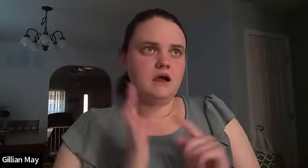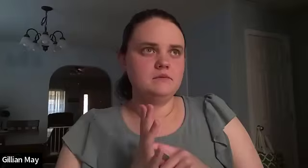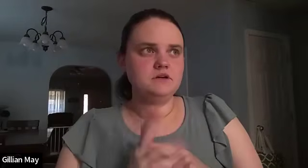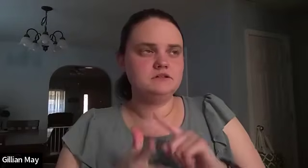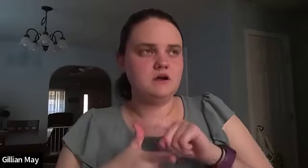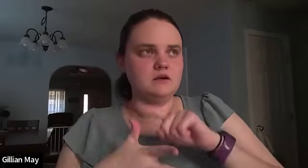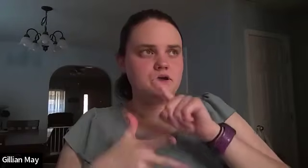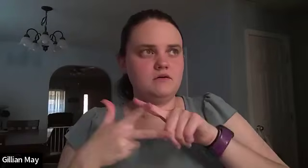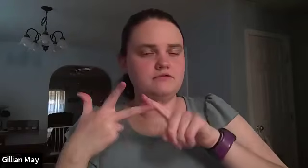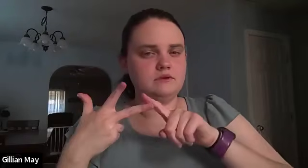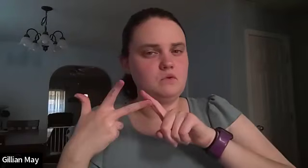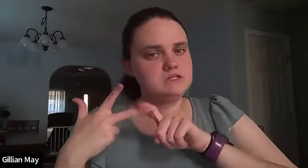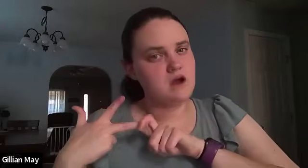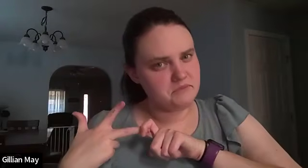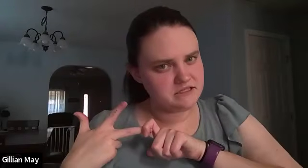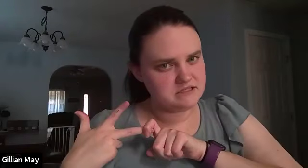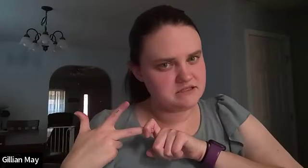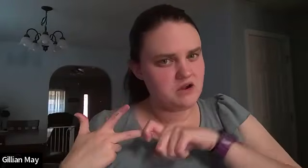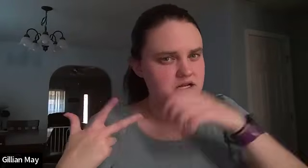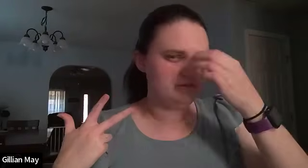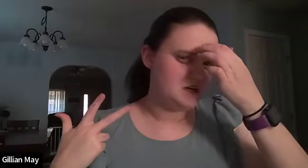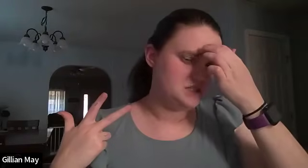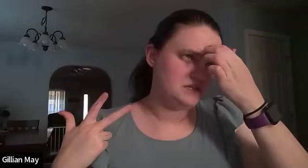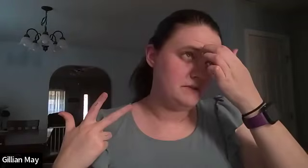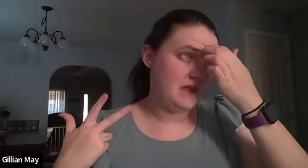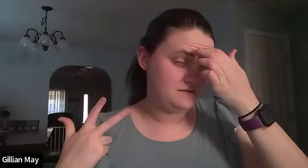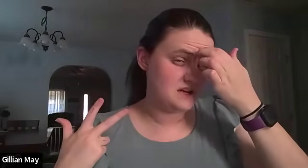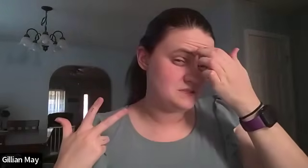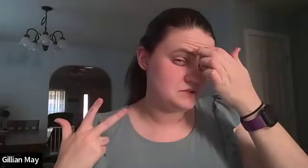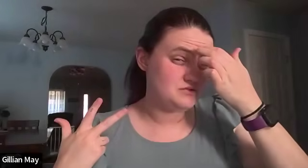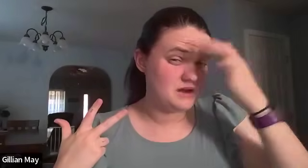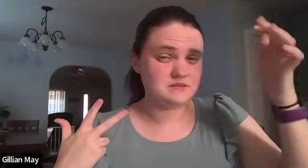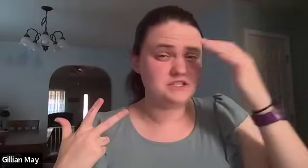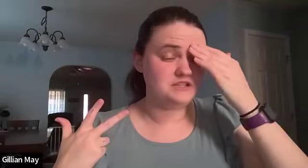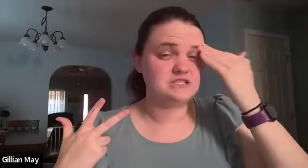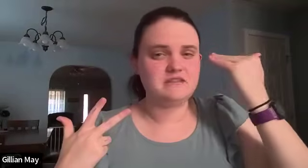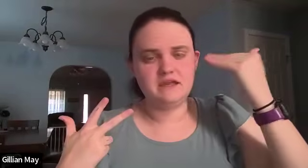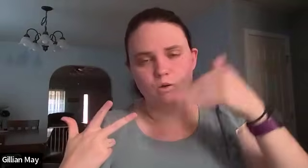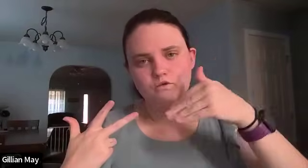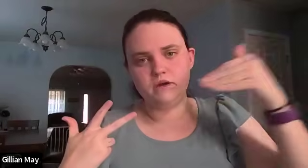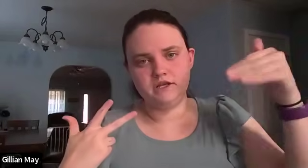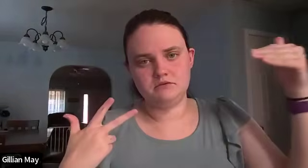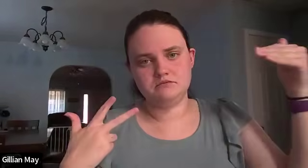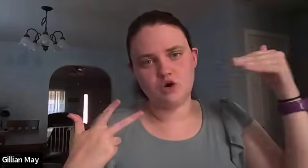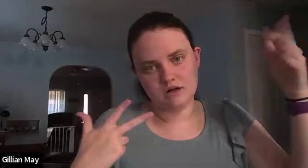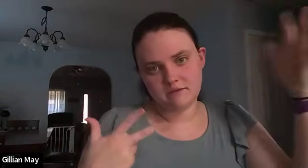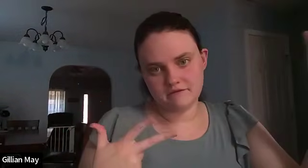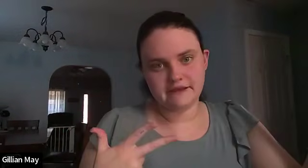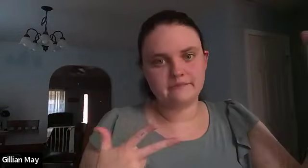I am going to talk about 3 more topics. They're not as much, I mean, they have signs, but they're not as much. They're just, I think, helpful when you're talking about